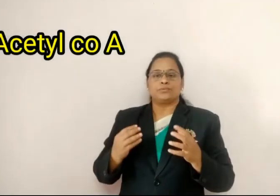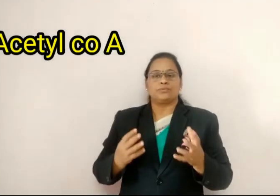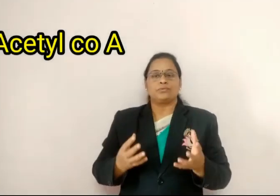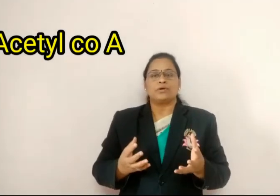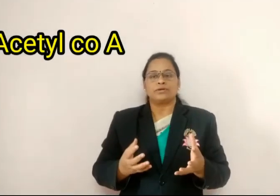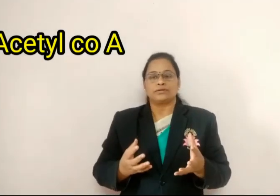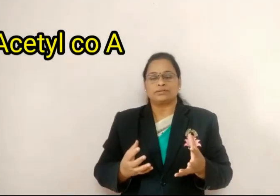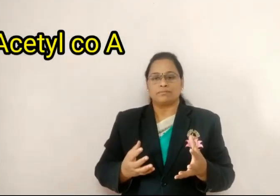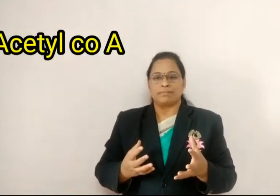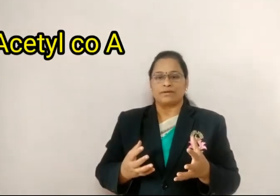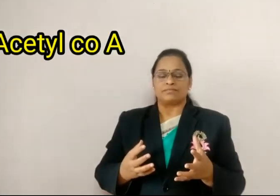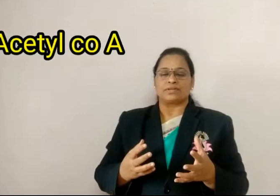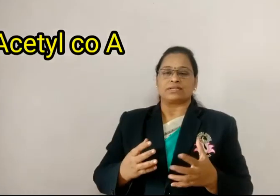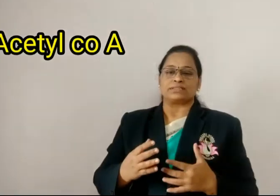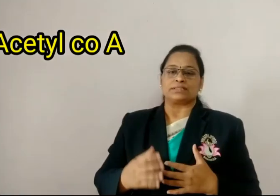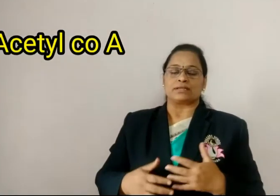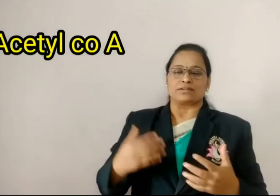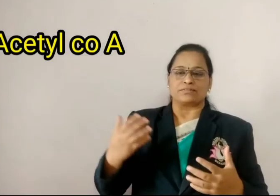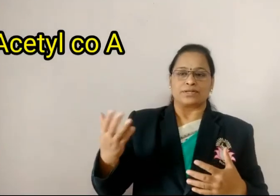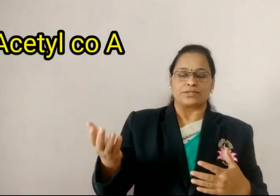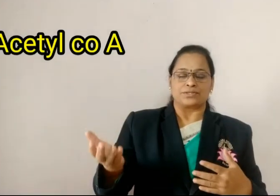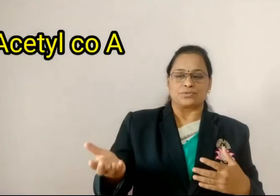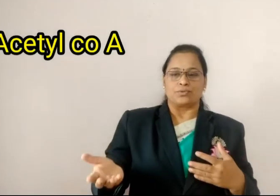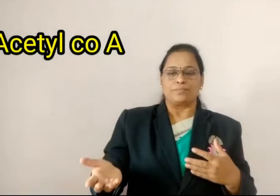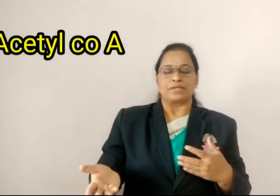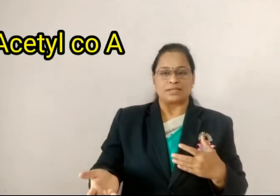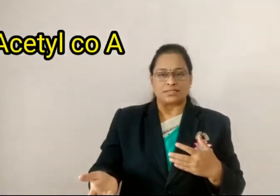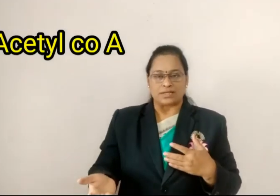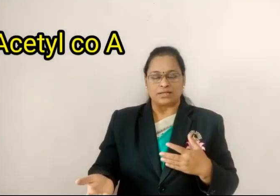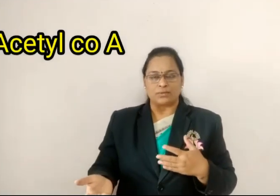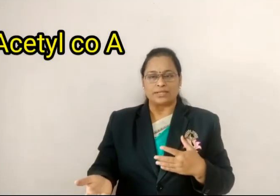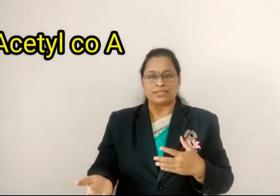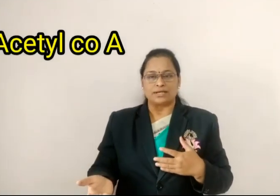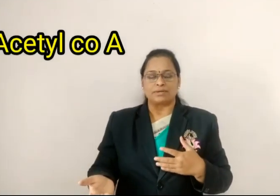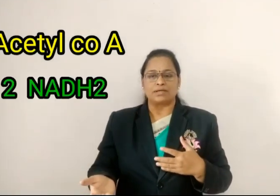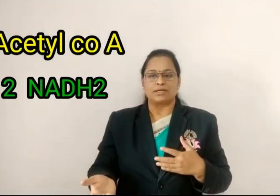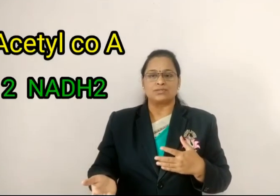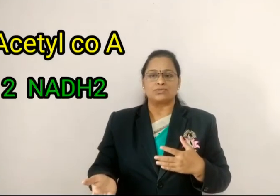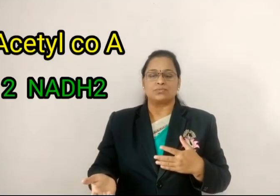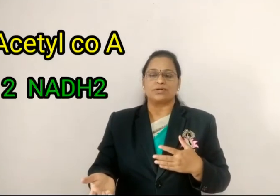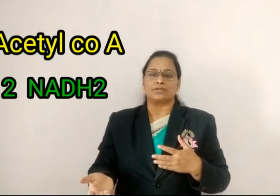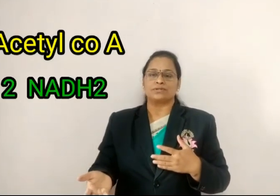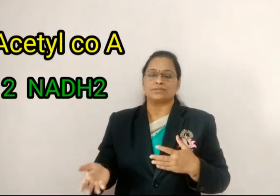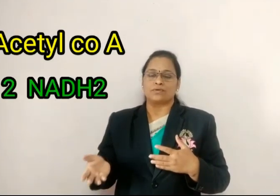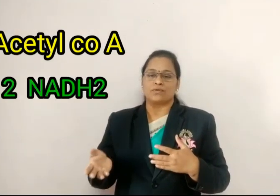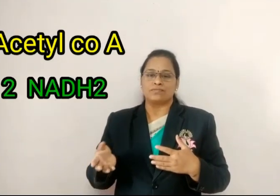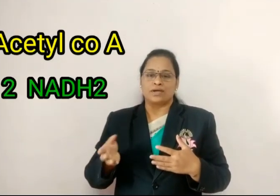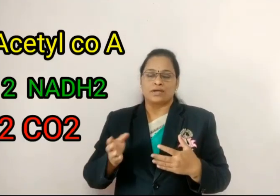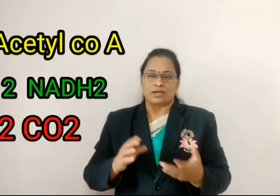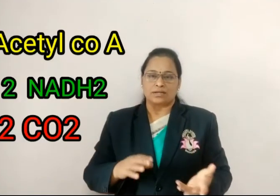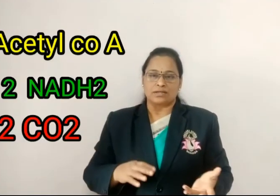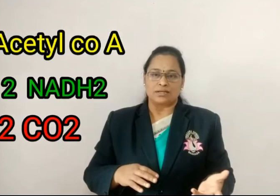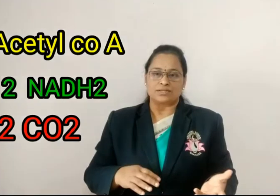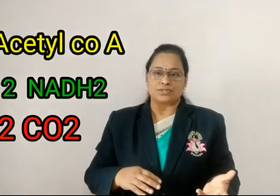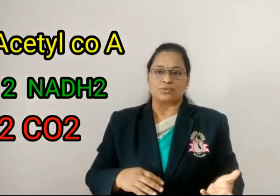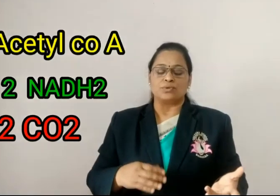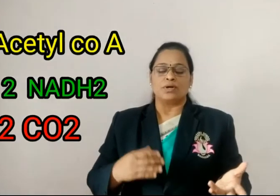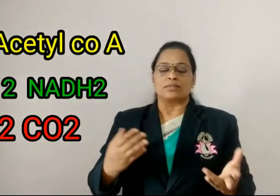Two molecules of pyruvic acid are converted to acetyl coenzyme A, two molecules of NADH2, then